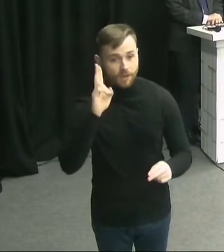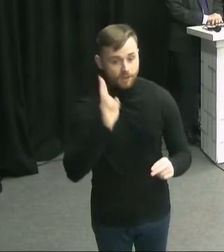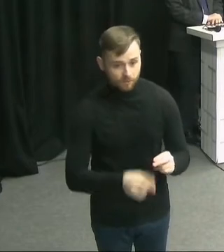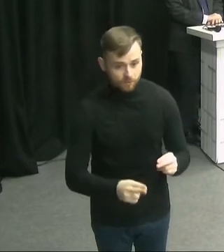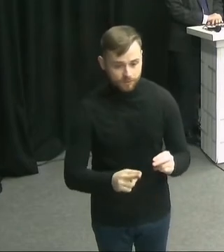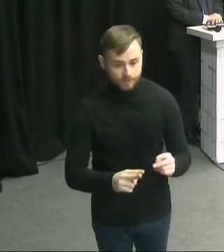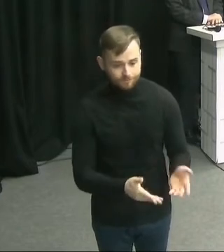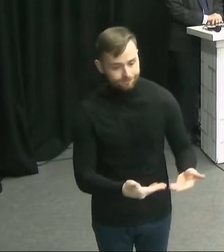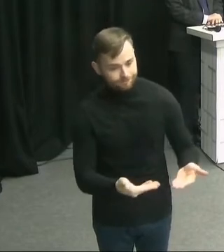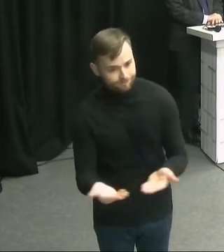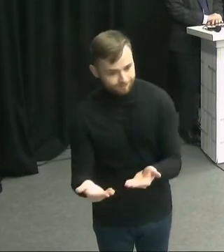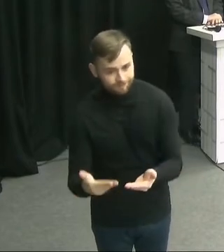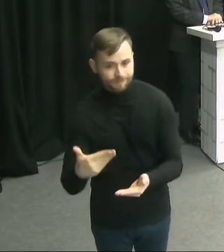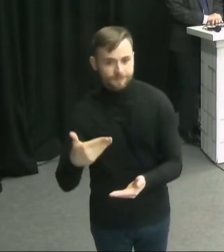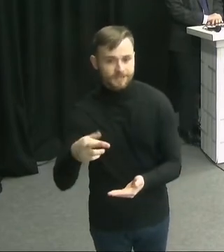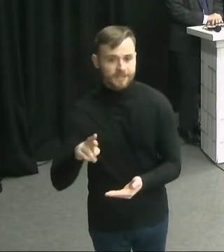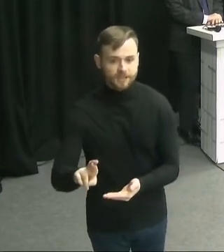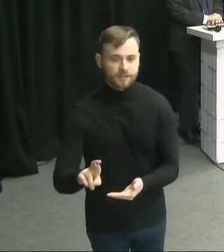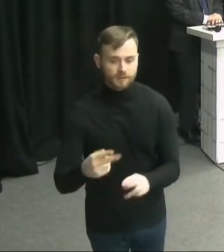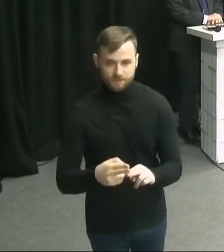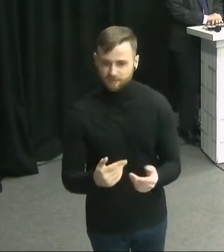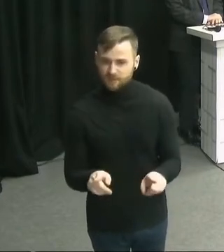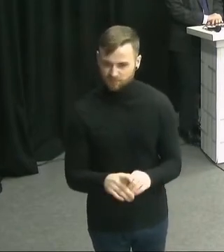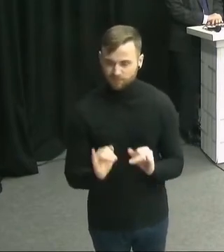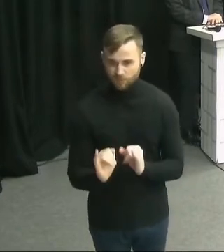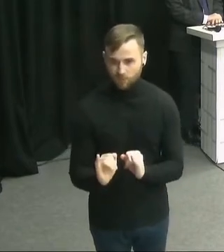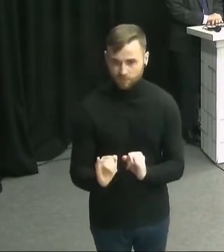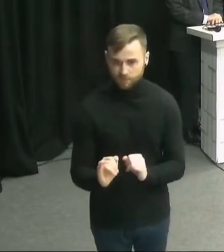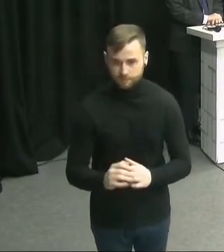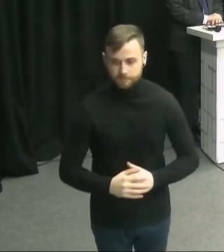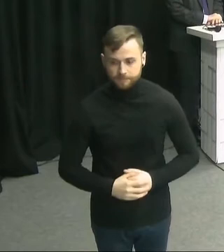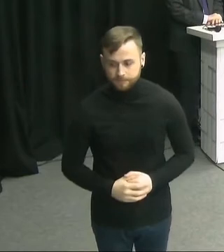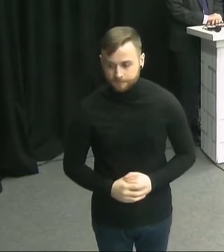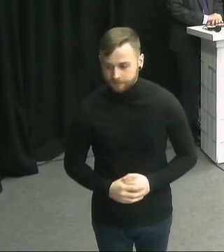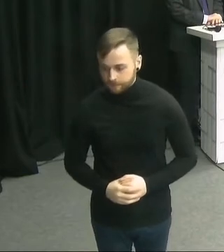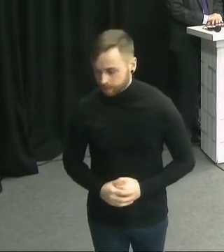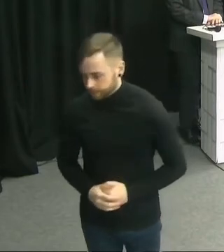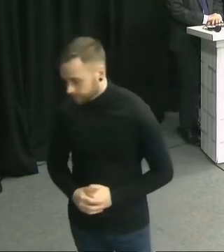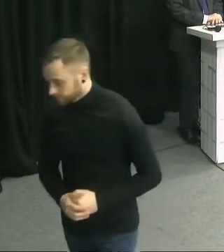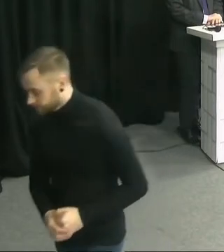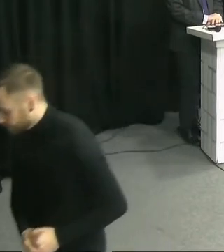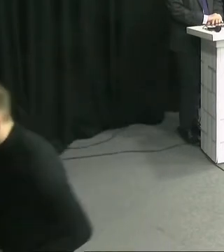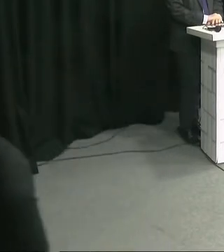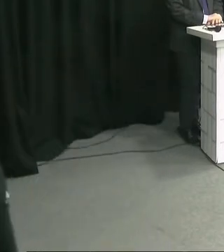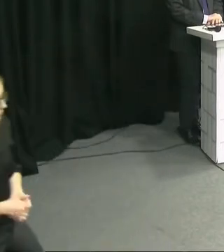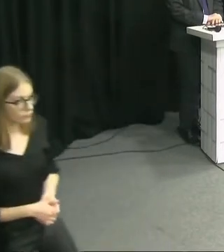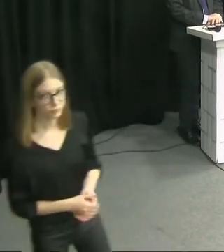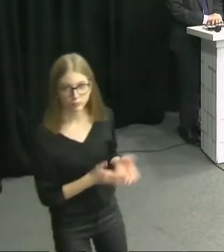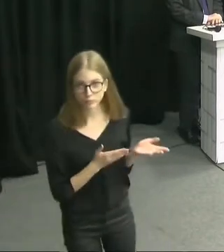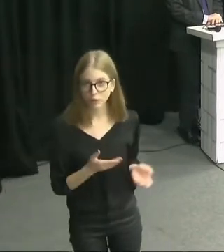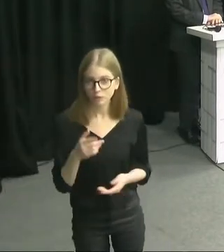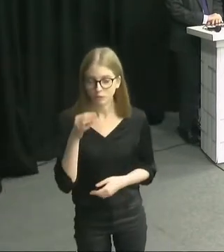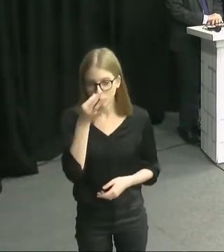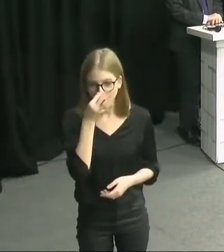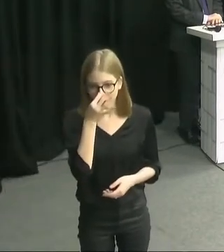We really should improve the possibility for the students to move into the PhD studies. Thank you. Thank you. Mr. Professor